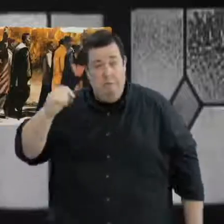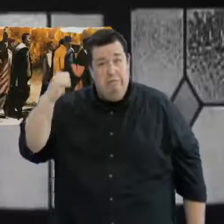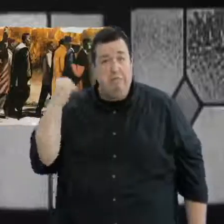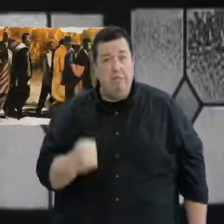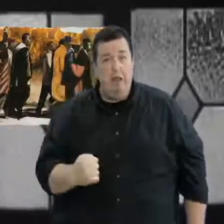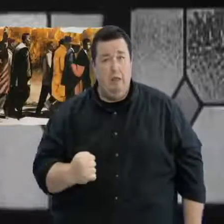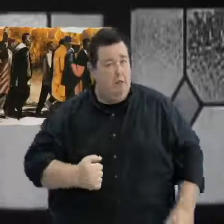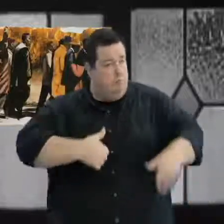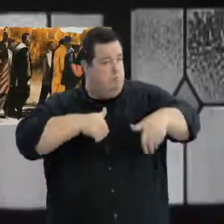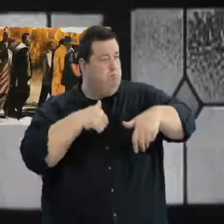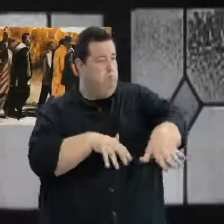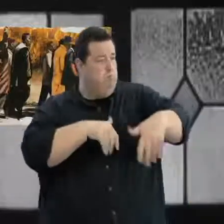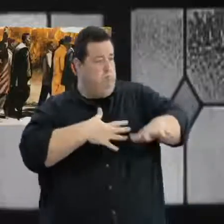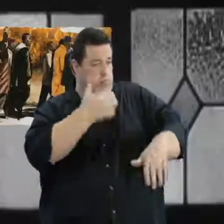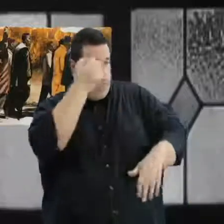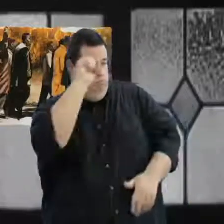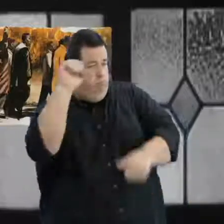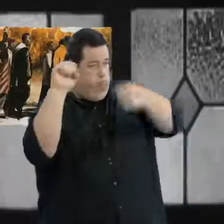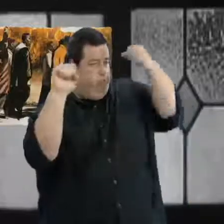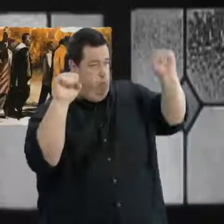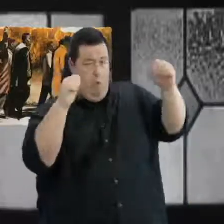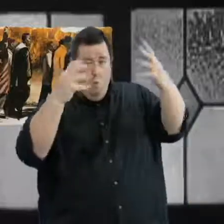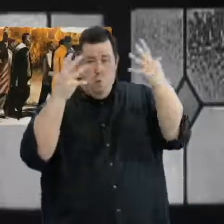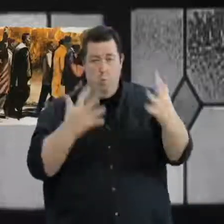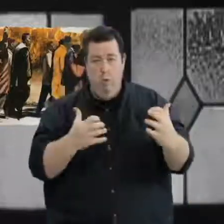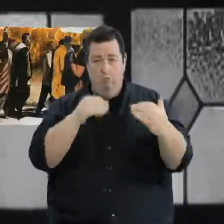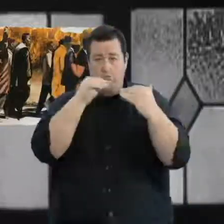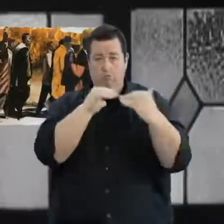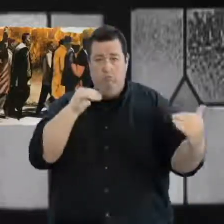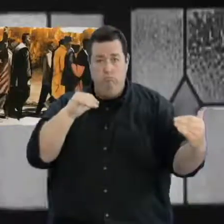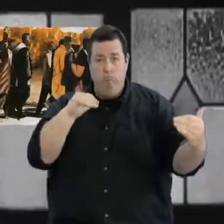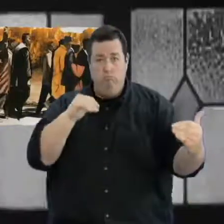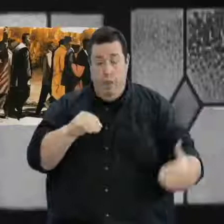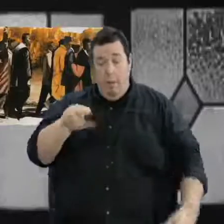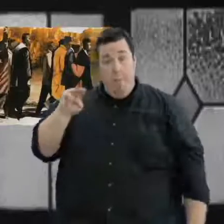In the next 10 years, black Americans all over the South protested for equal rights.